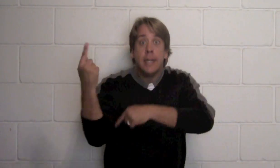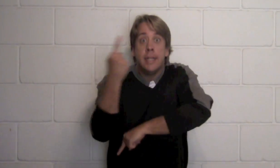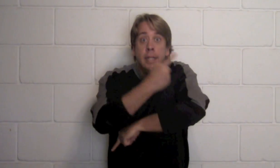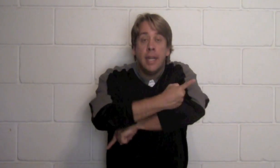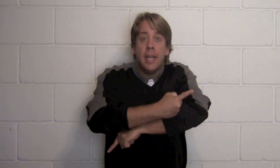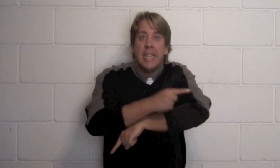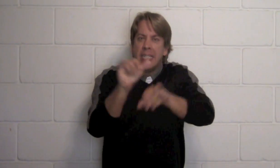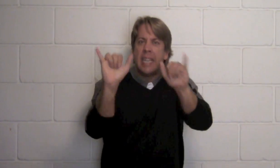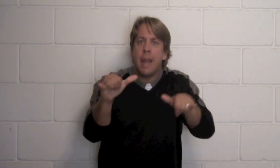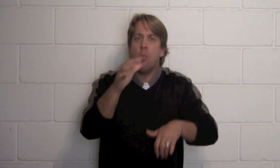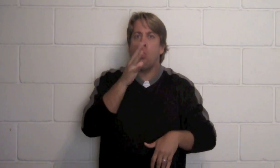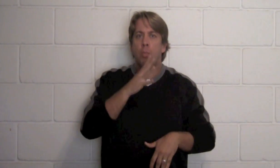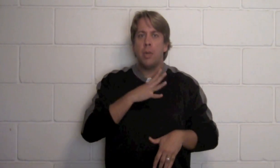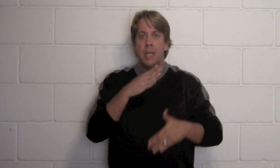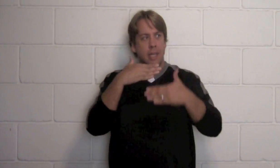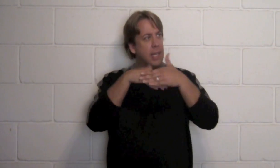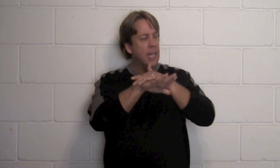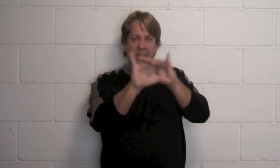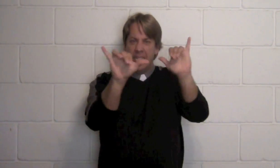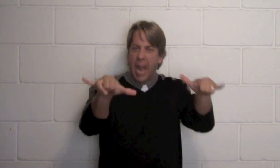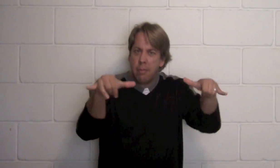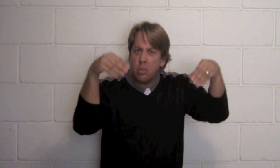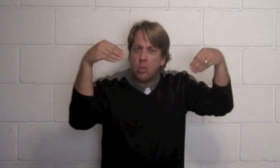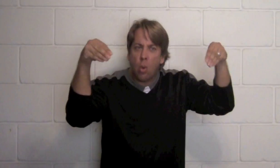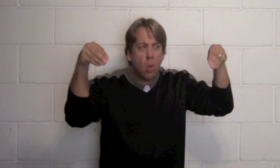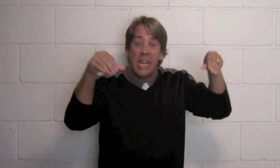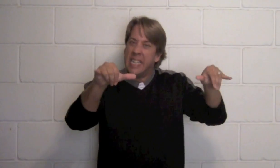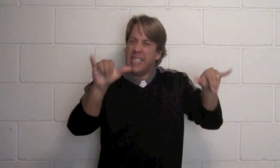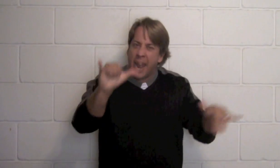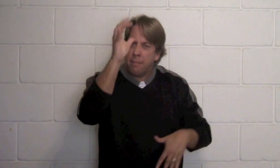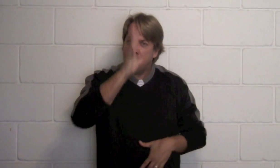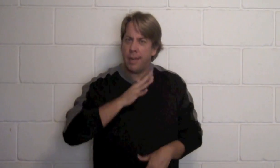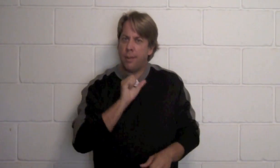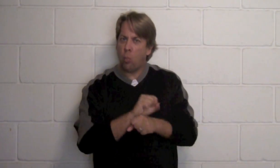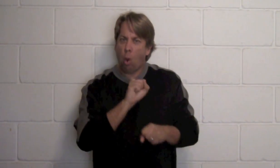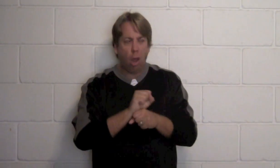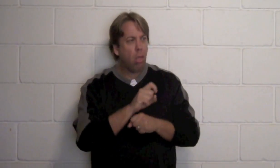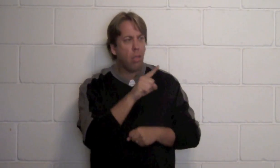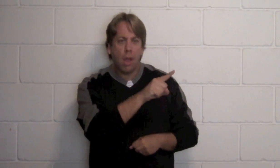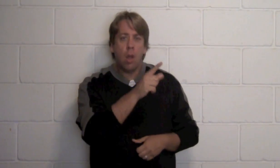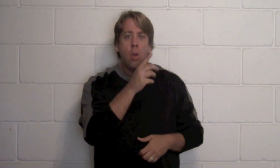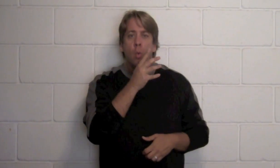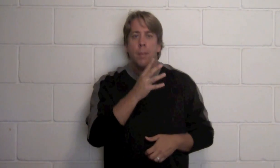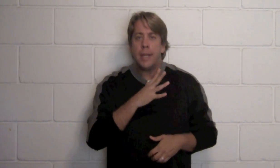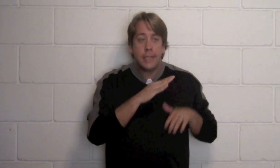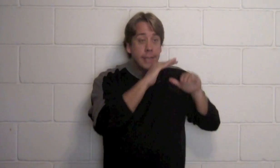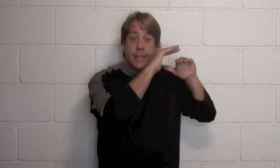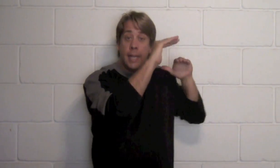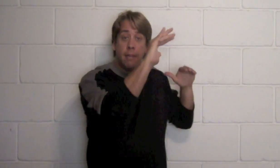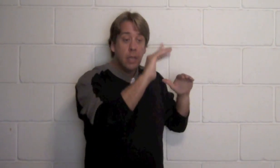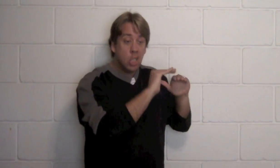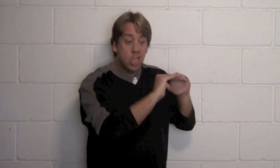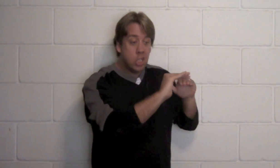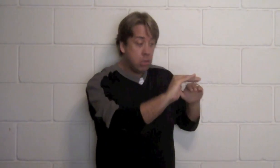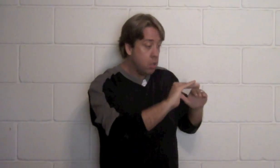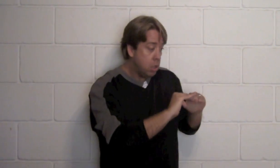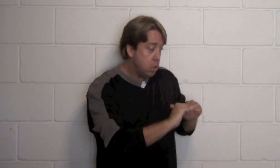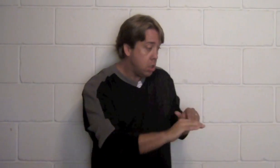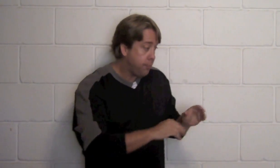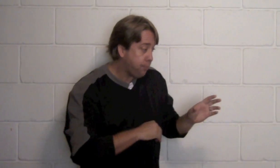The next day, the same woman came into the same store and the same man was there.